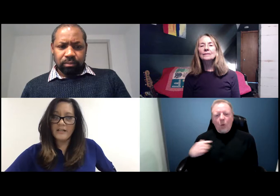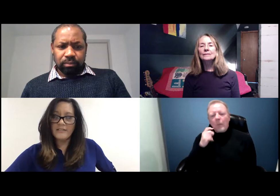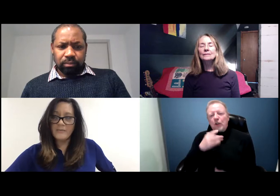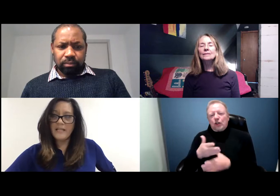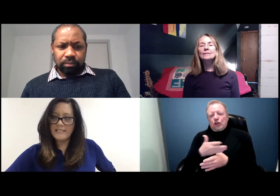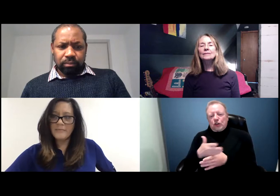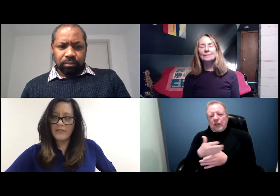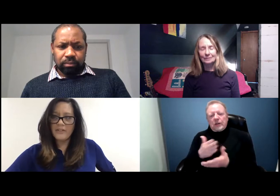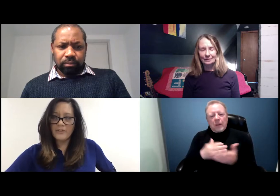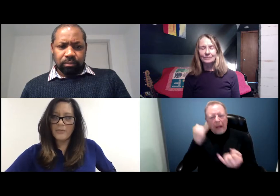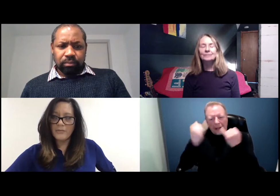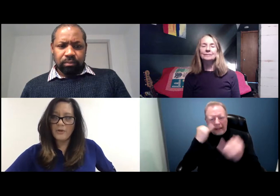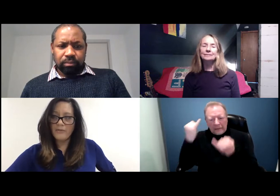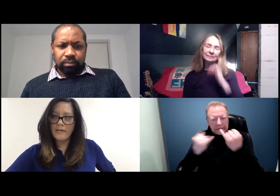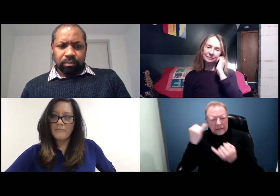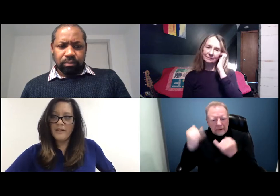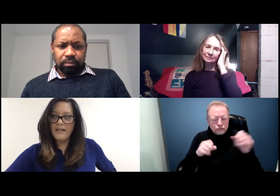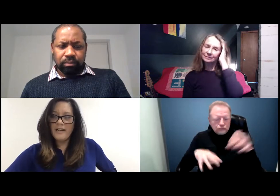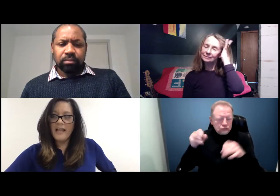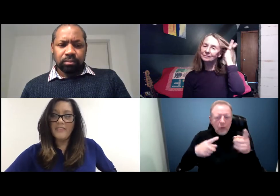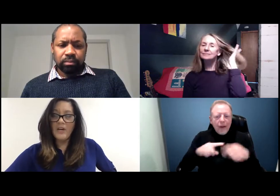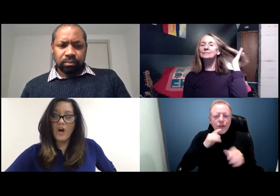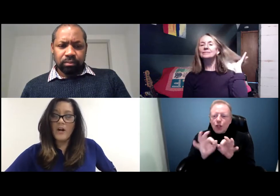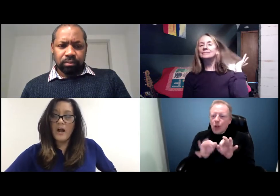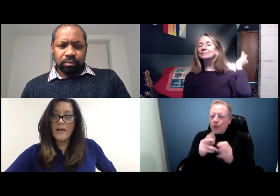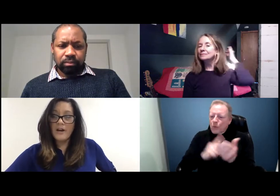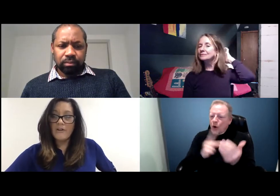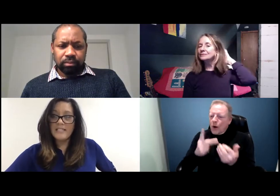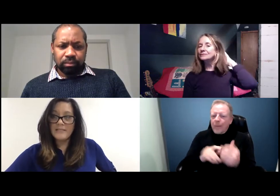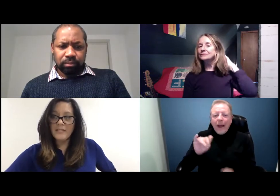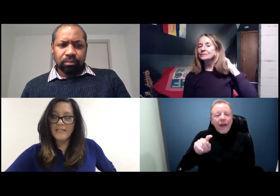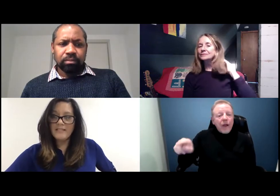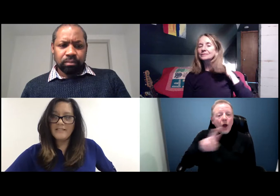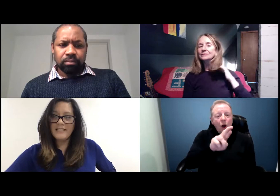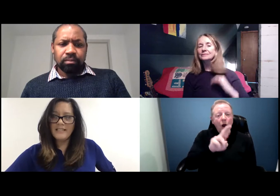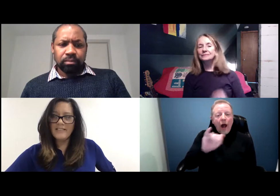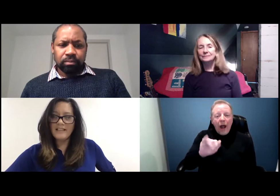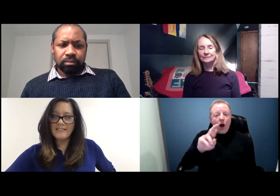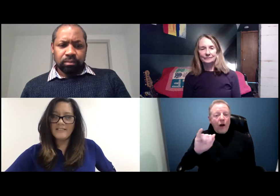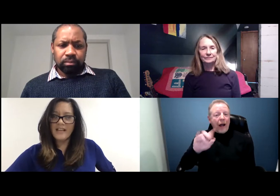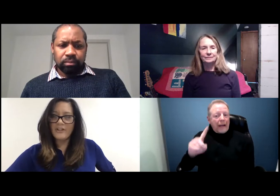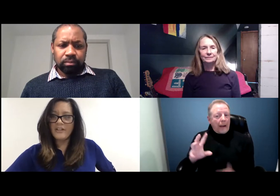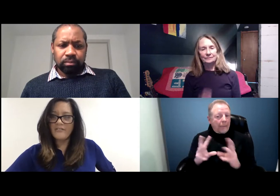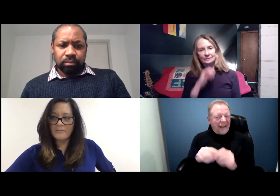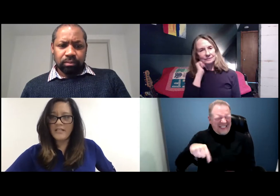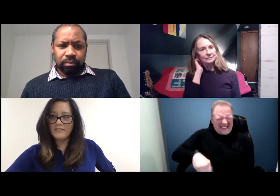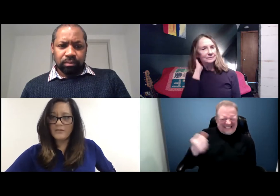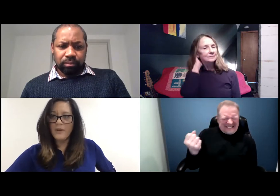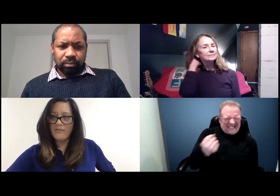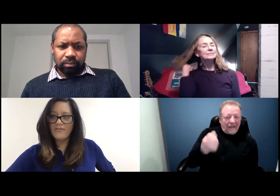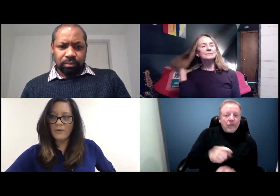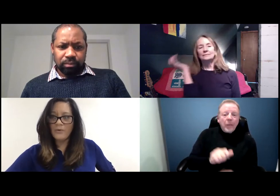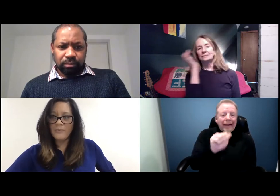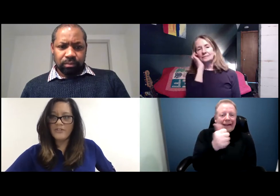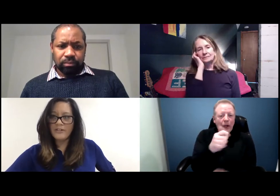sharing some ideas about the interpreting program at the RID meeting. And again, that's this Saturday from 10 to